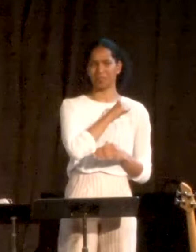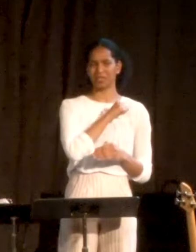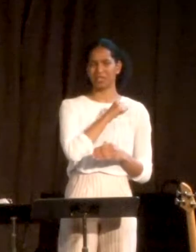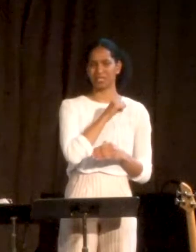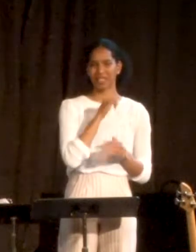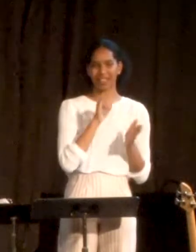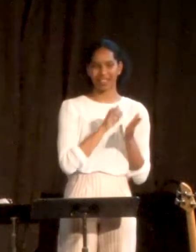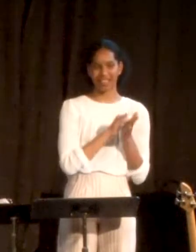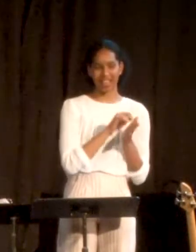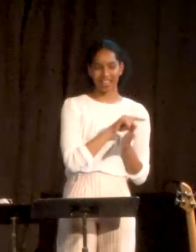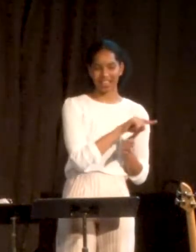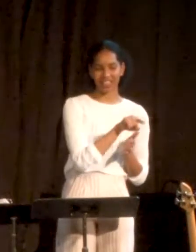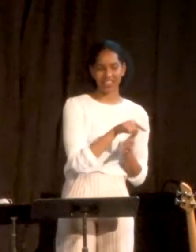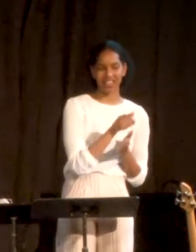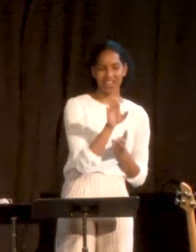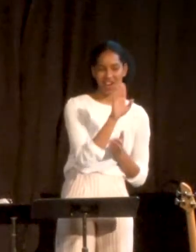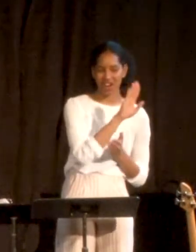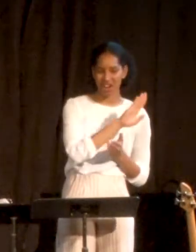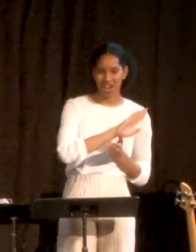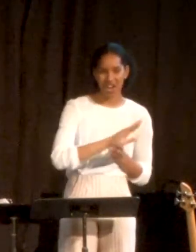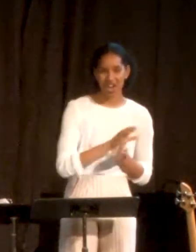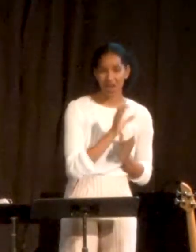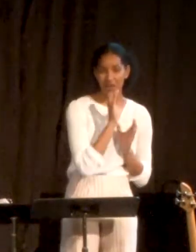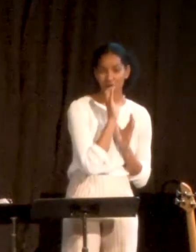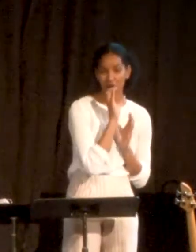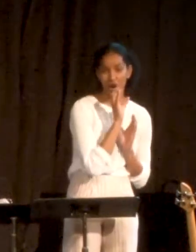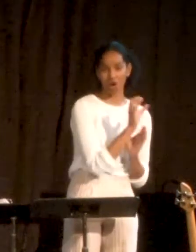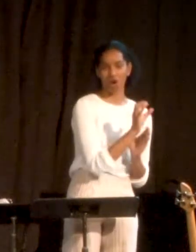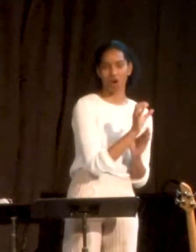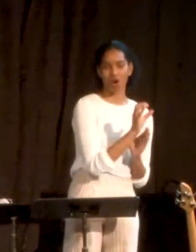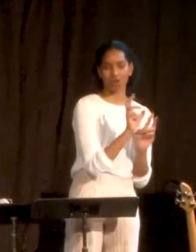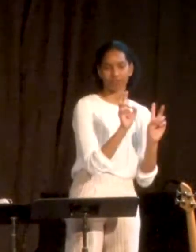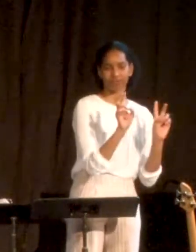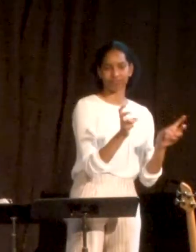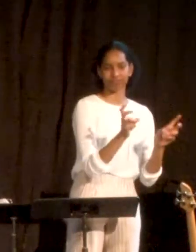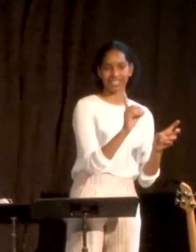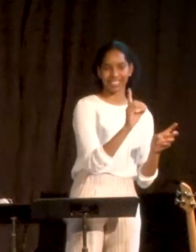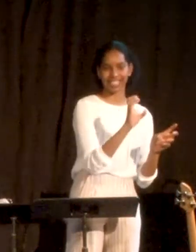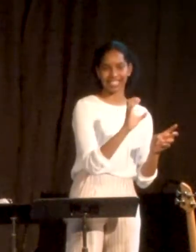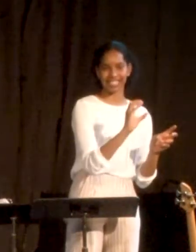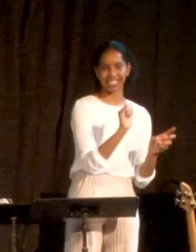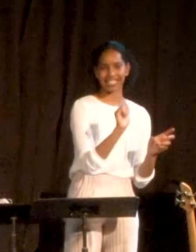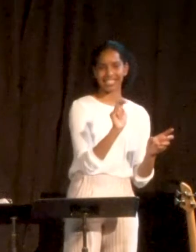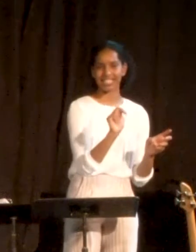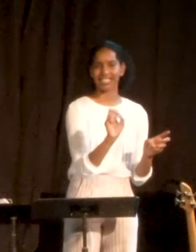they are never actually called deacons.